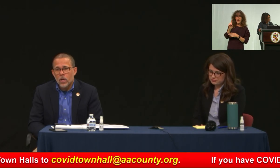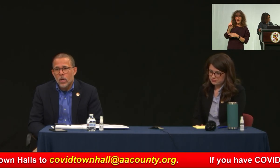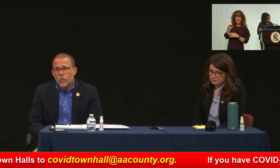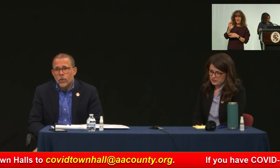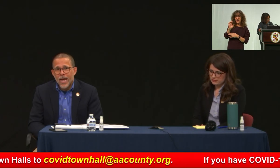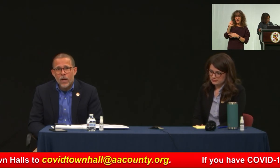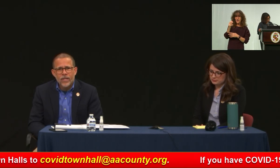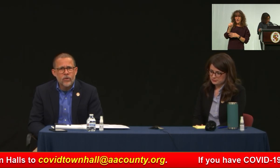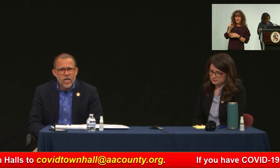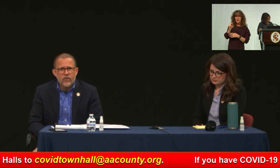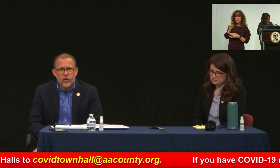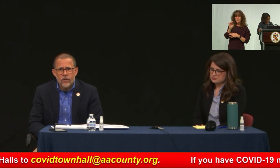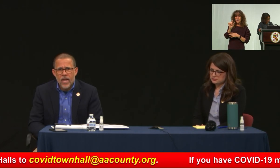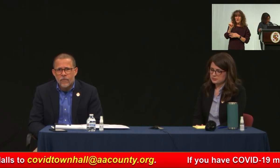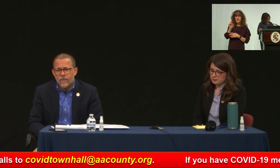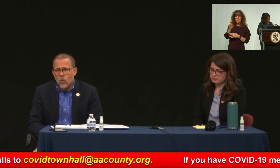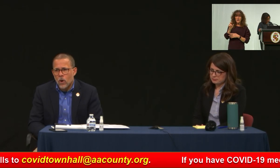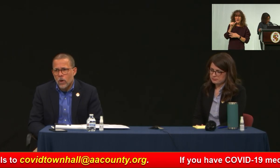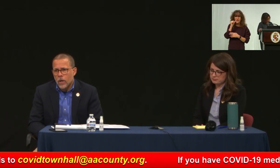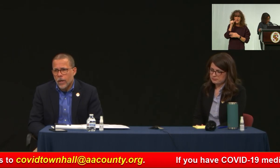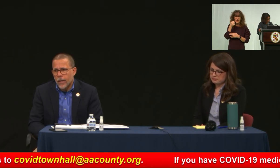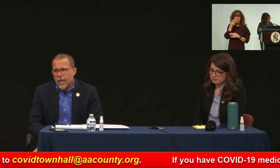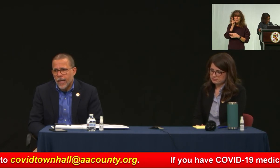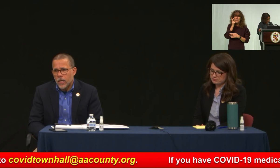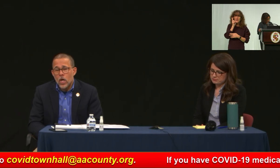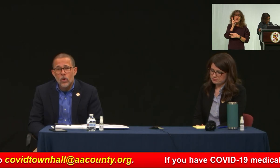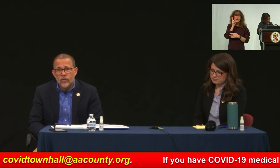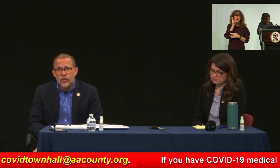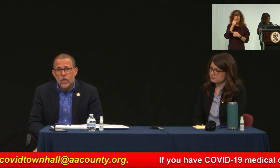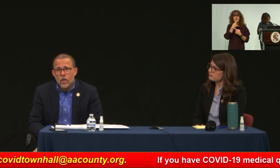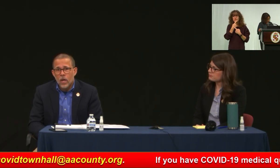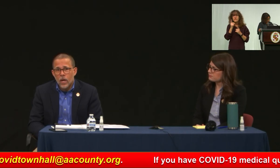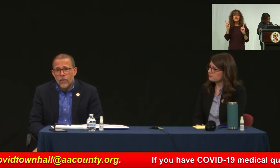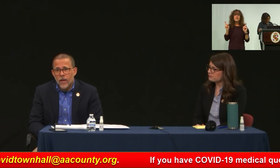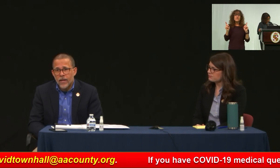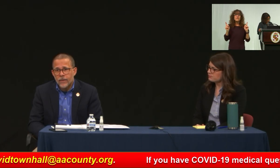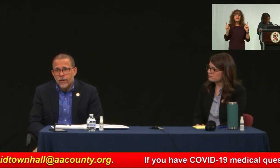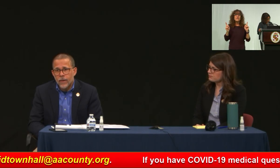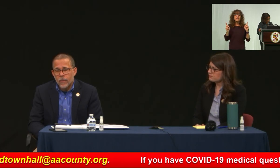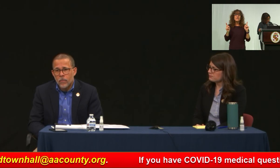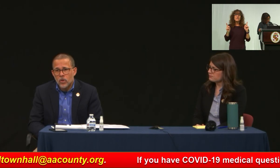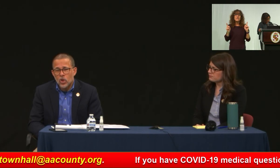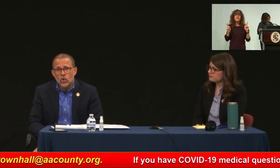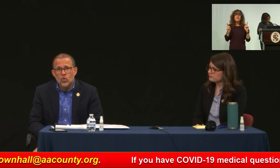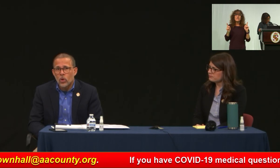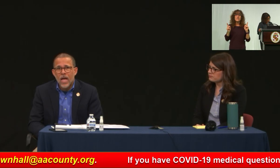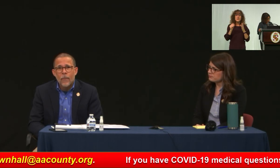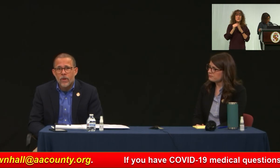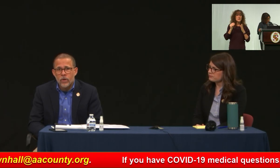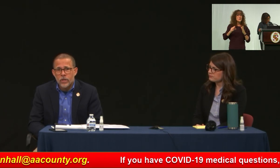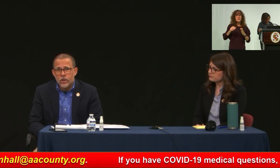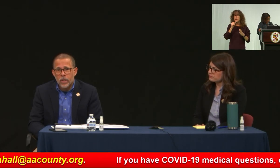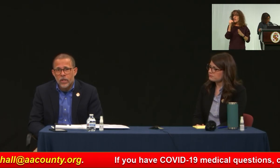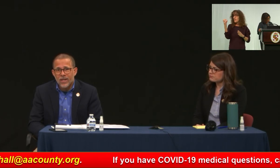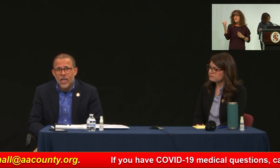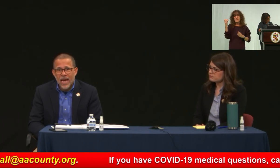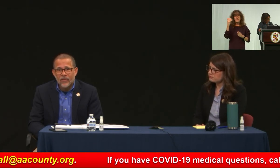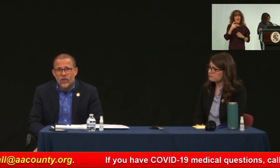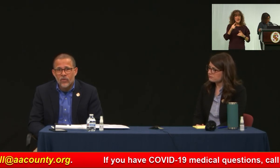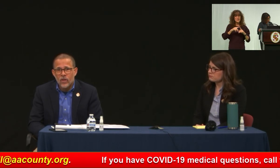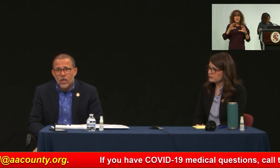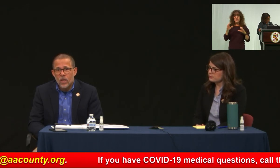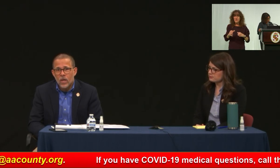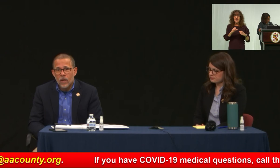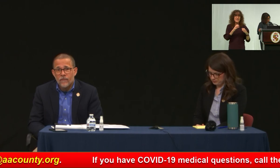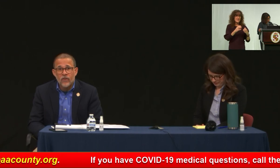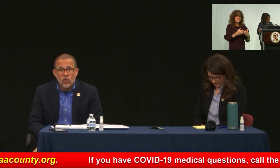chancellor, put out either yesterday or the day before a notice that students will not be returning to